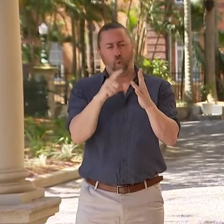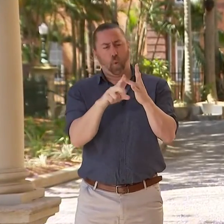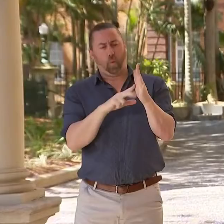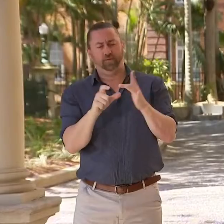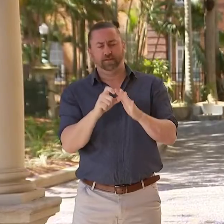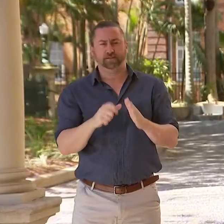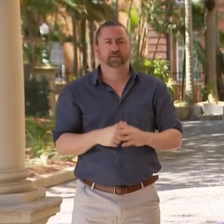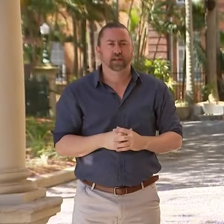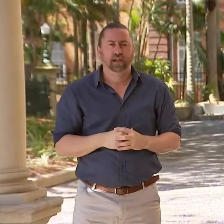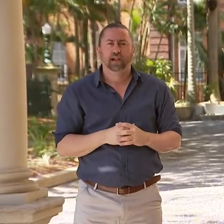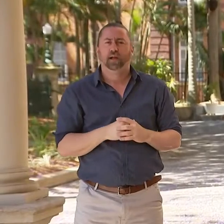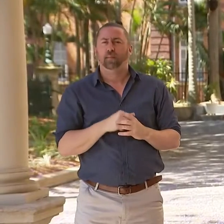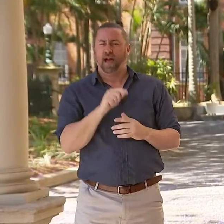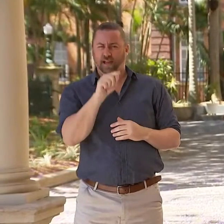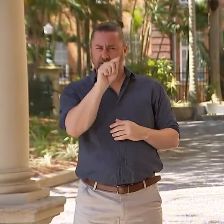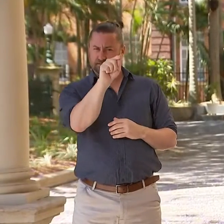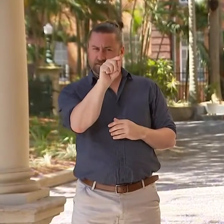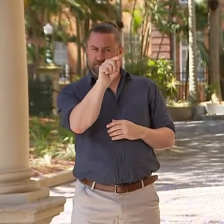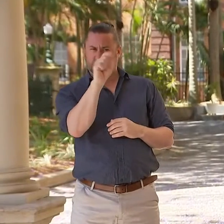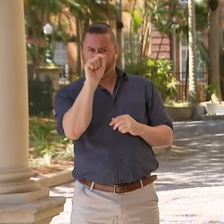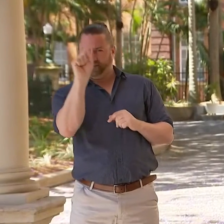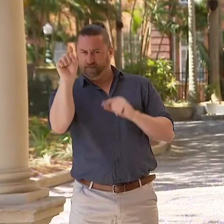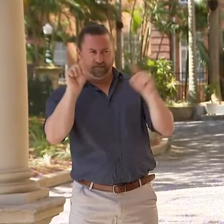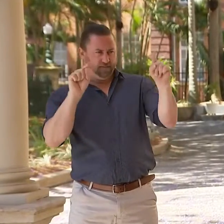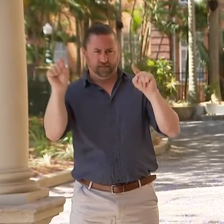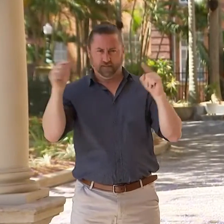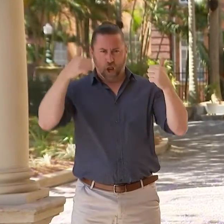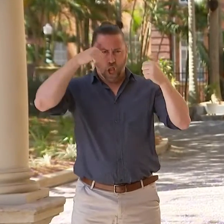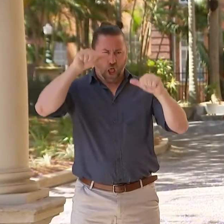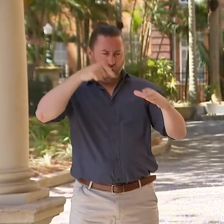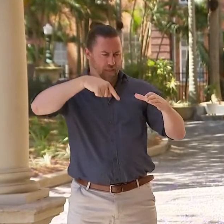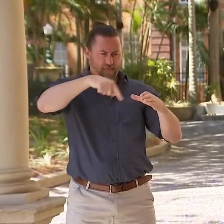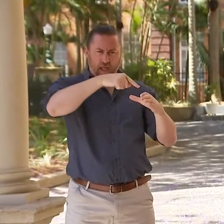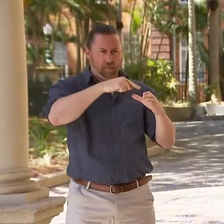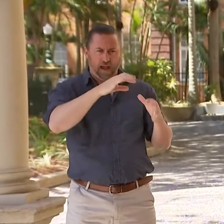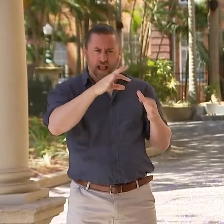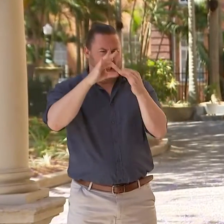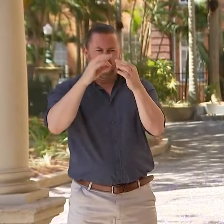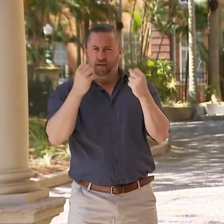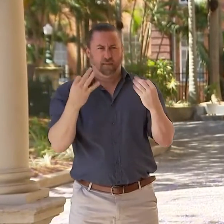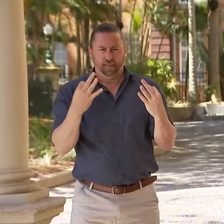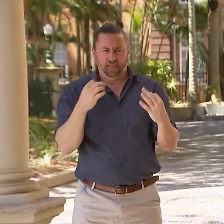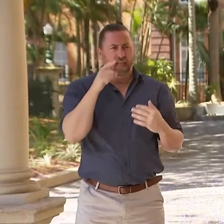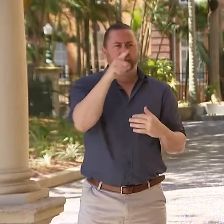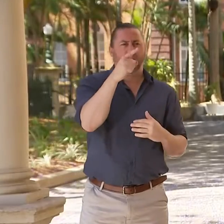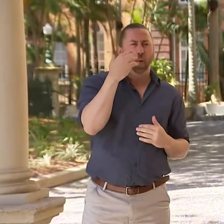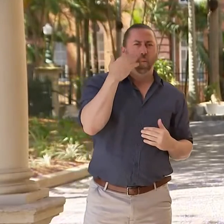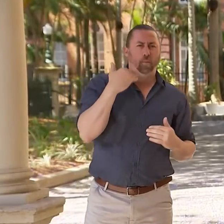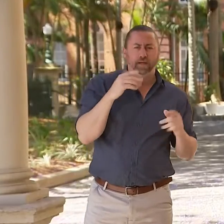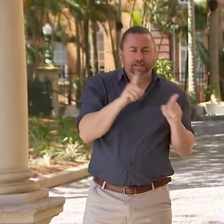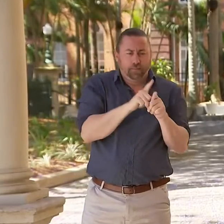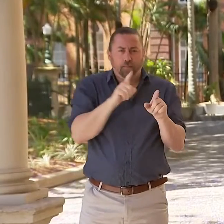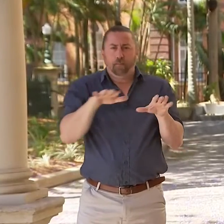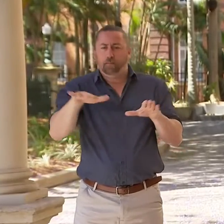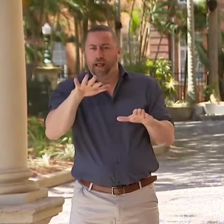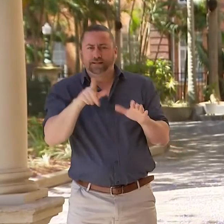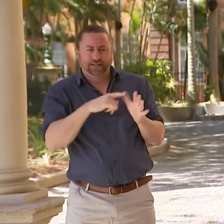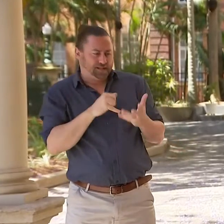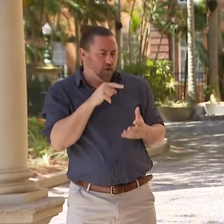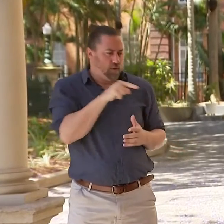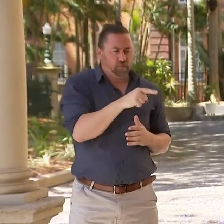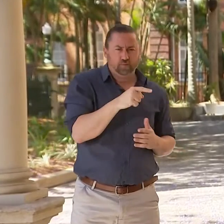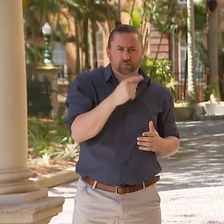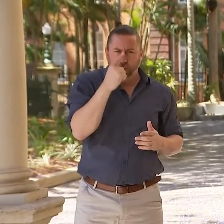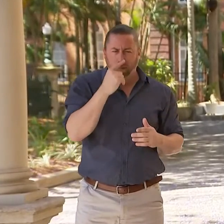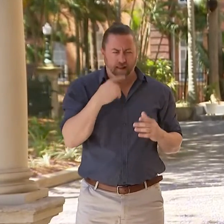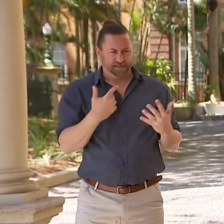no close links that we've been able to identify. She hasn't been to any known exposure sites. So all of